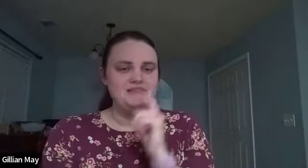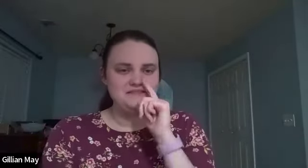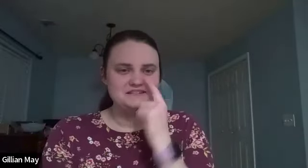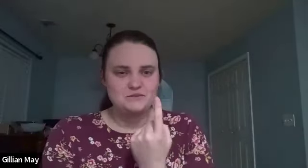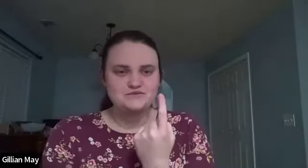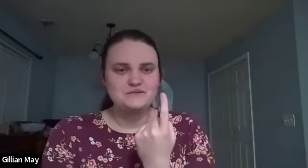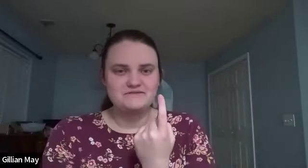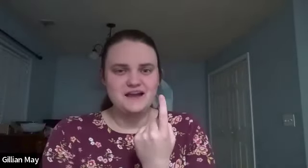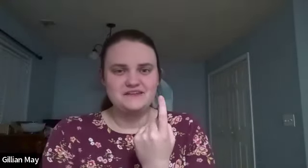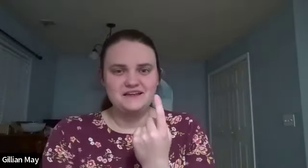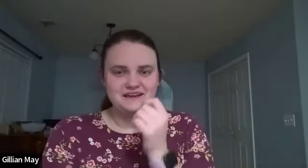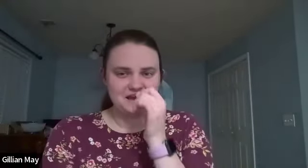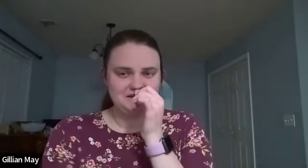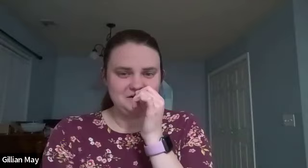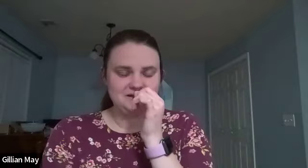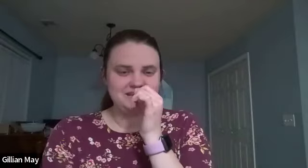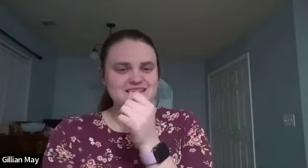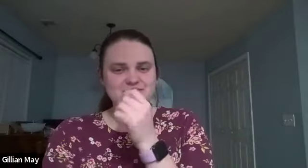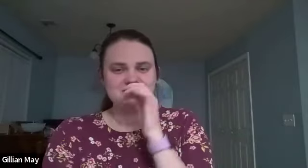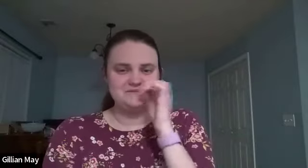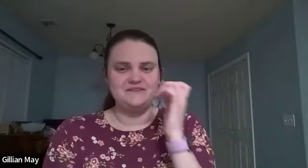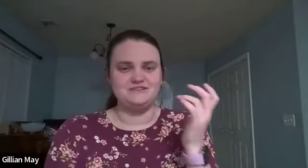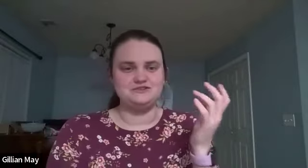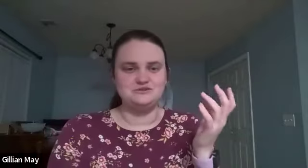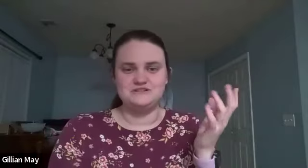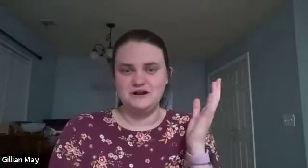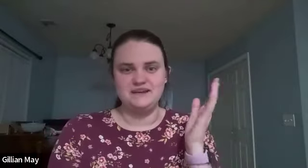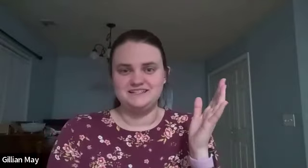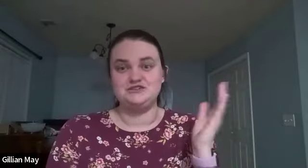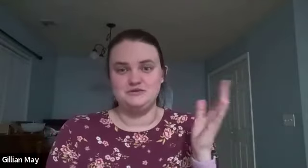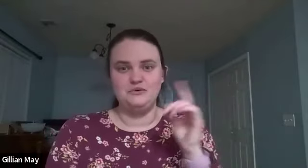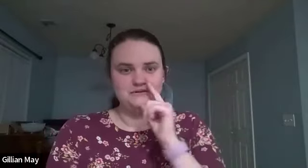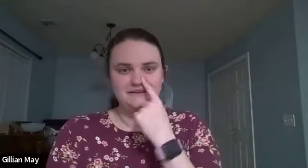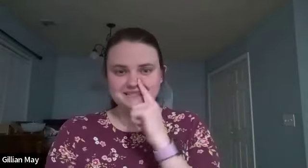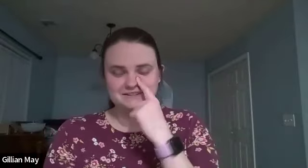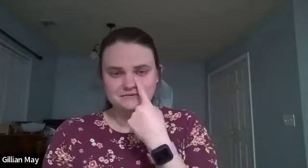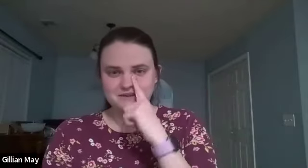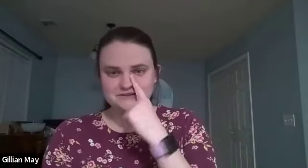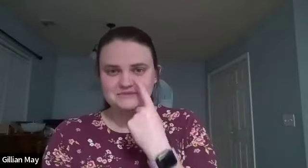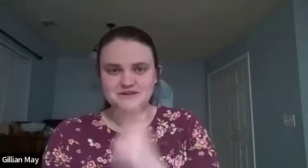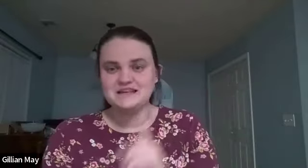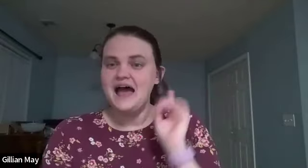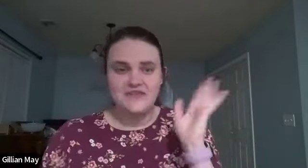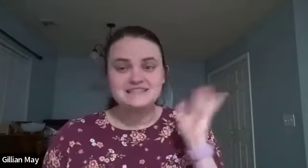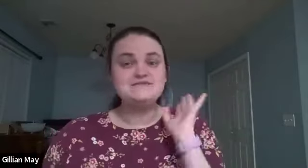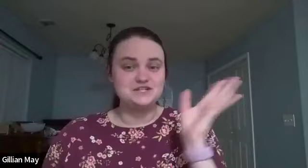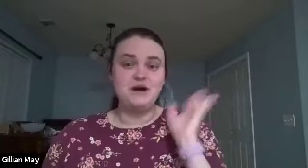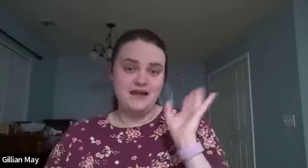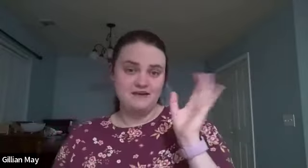think this comes from the fact that like, as kids, when you see them in like their schools and they're not paying attention and they're bored, they like stick their fingers up their nose. That's the visual I have of